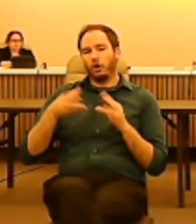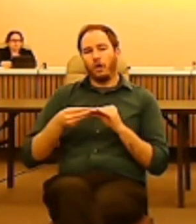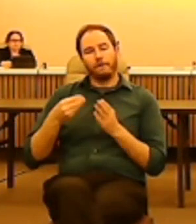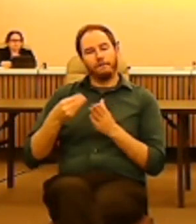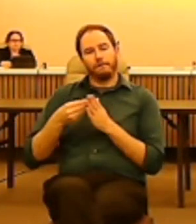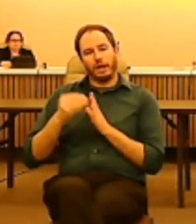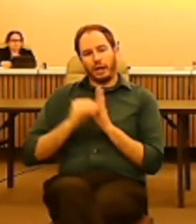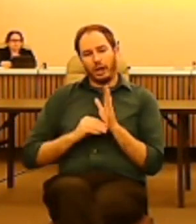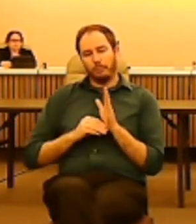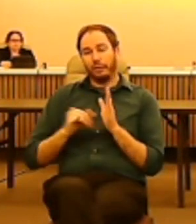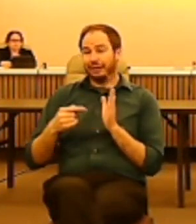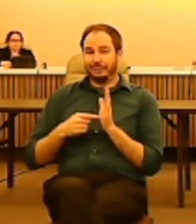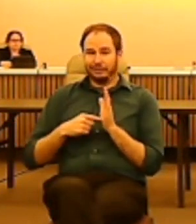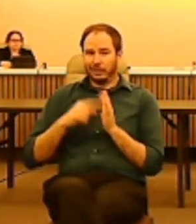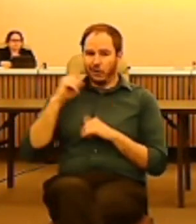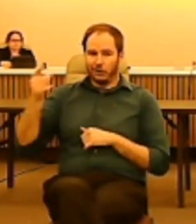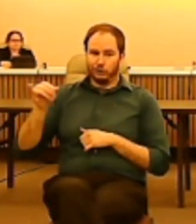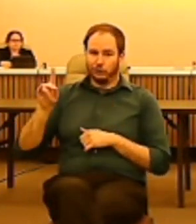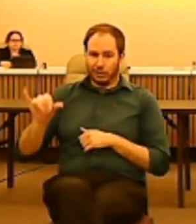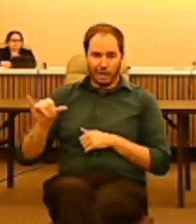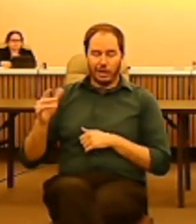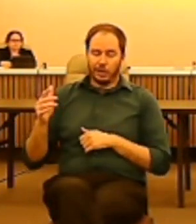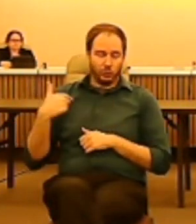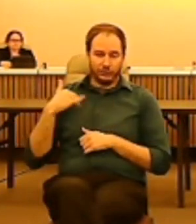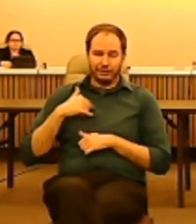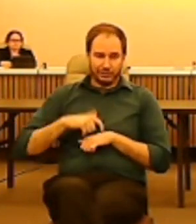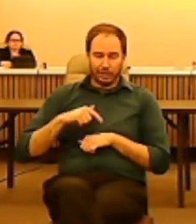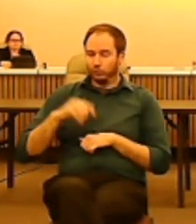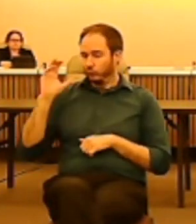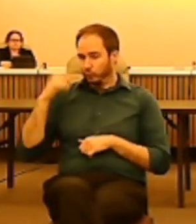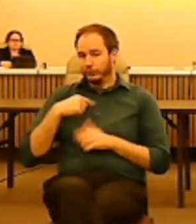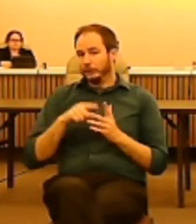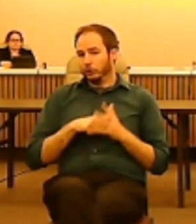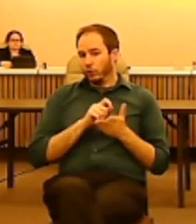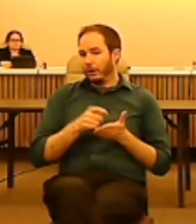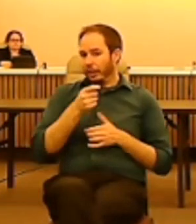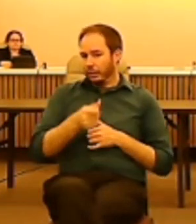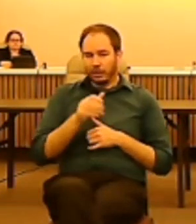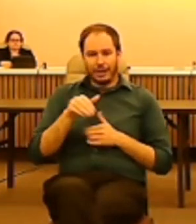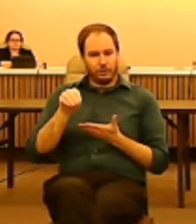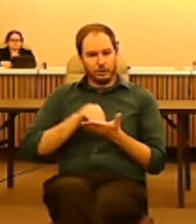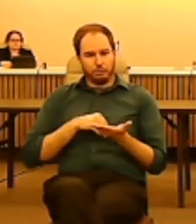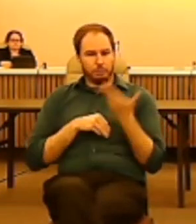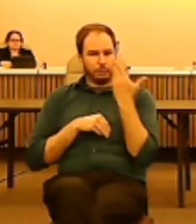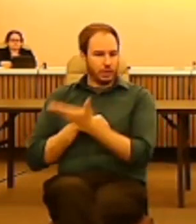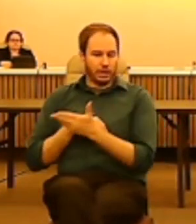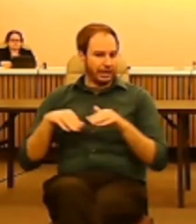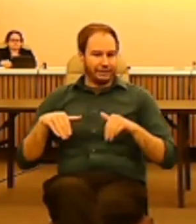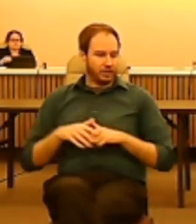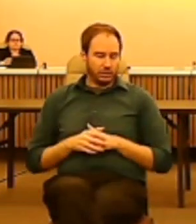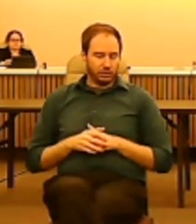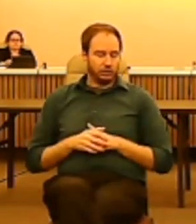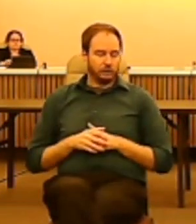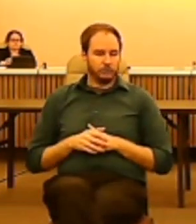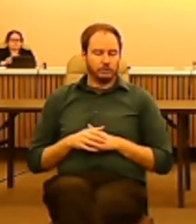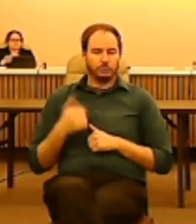which the deadlines are July. We've started some of it, but haven't applied yet. But again,